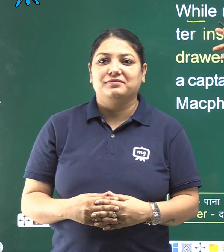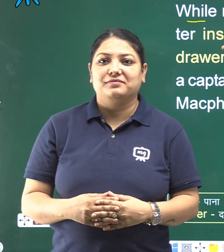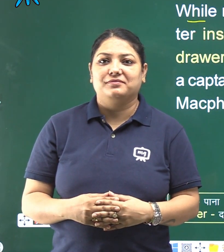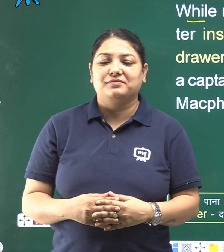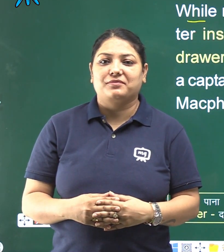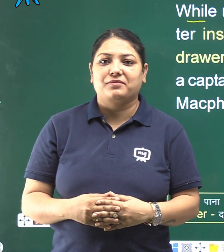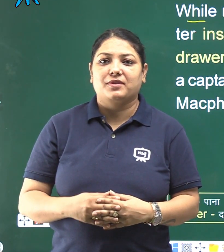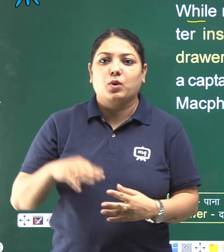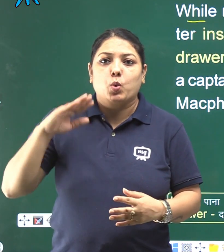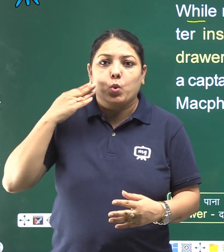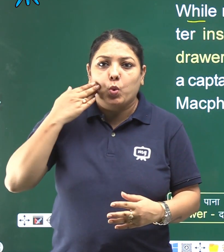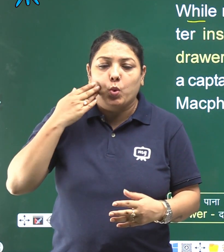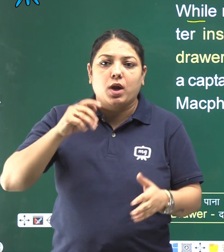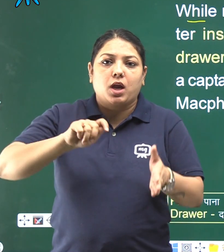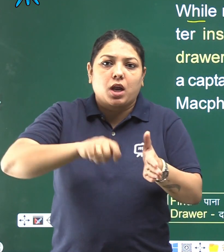While repairing it,